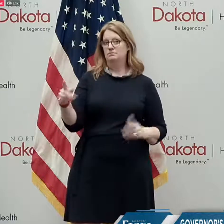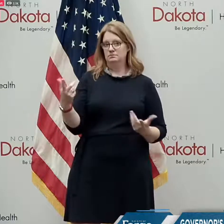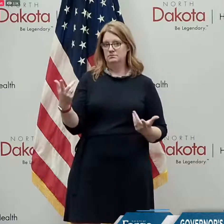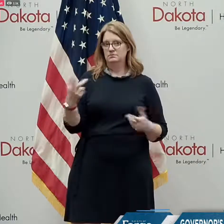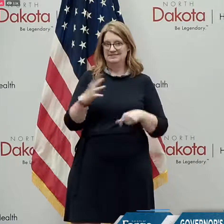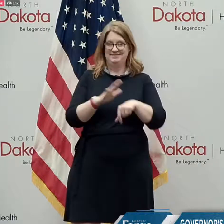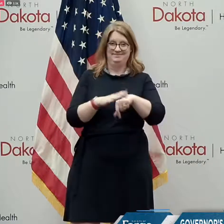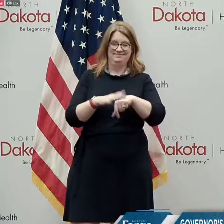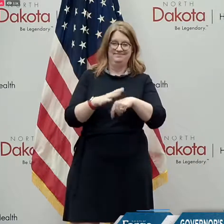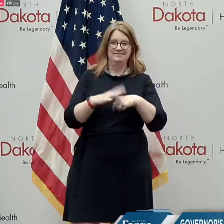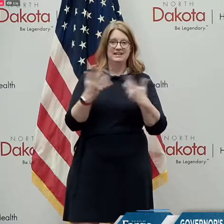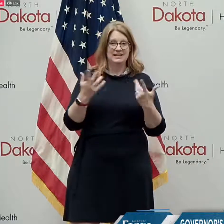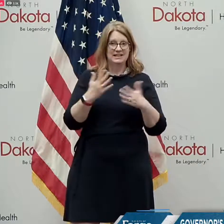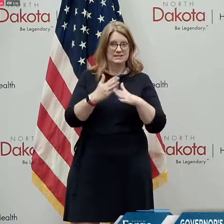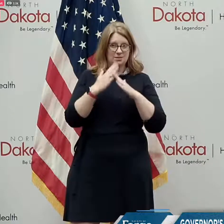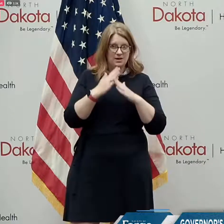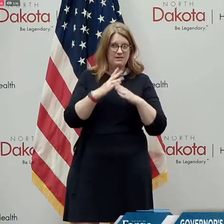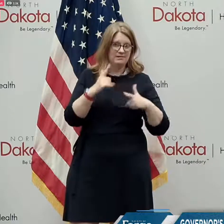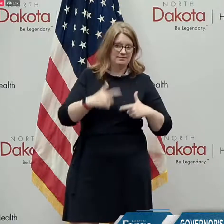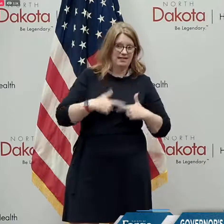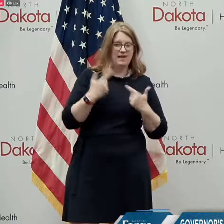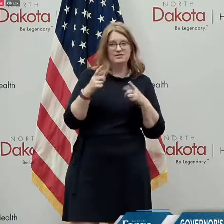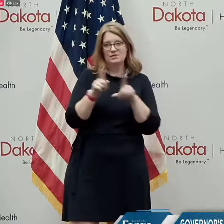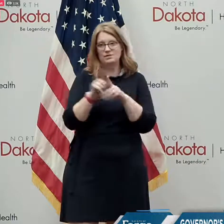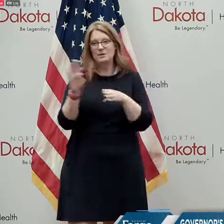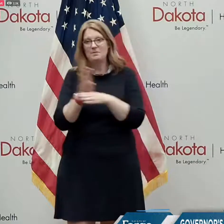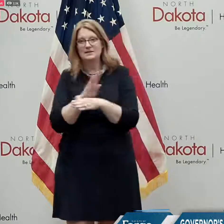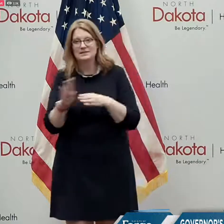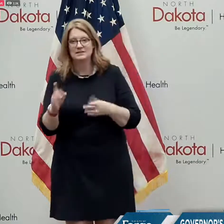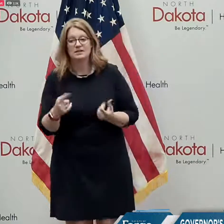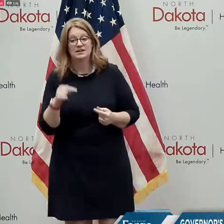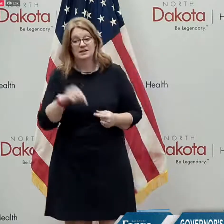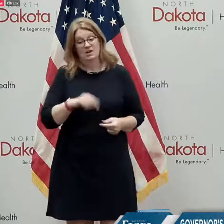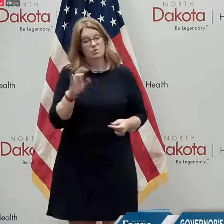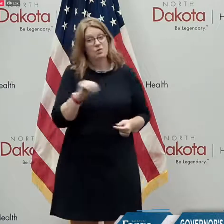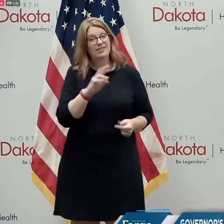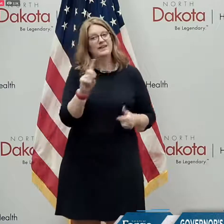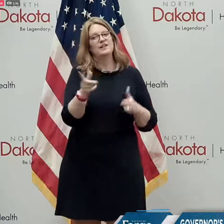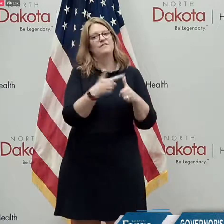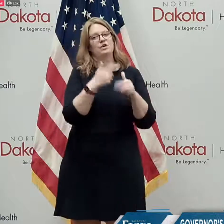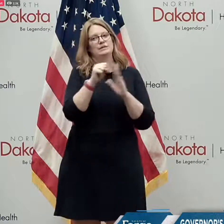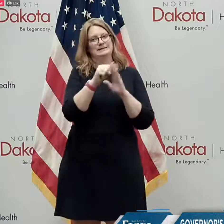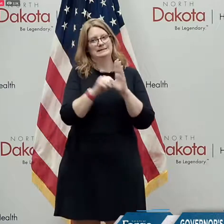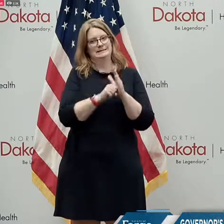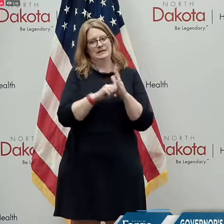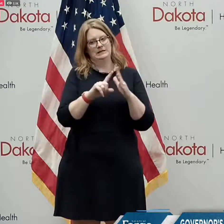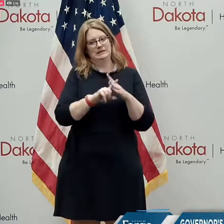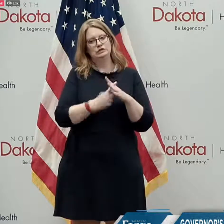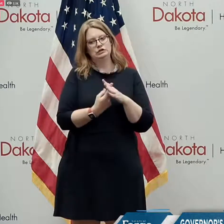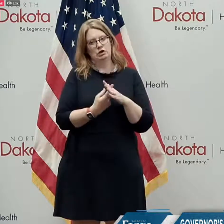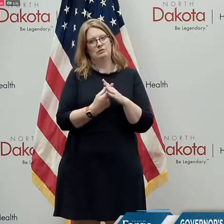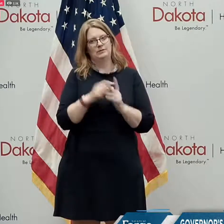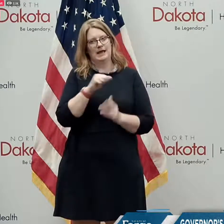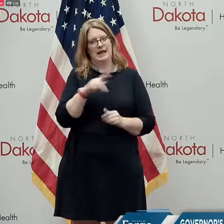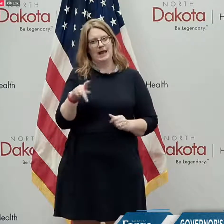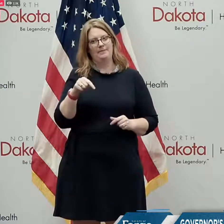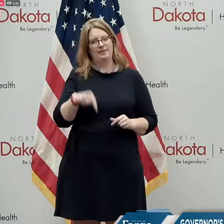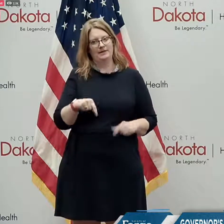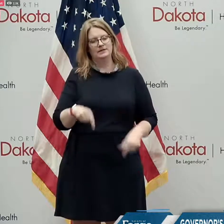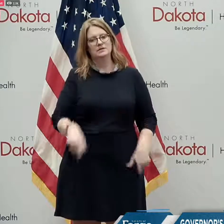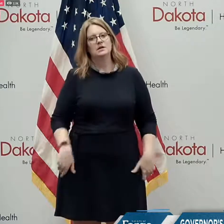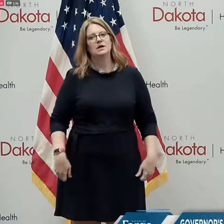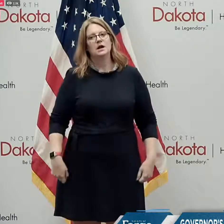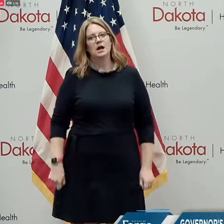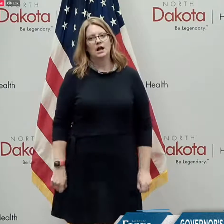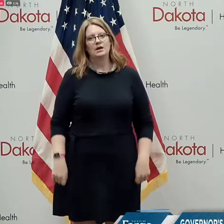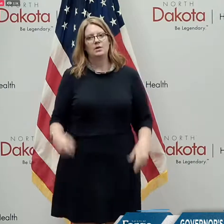protect lives and livelihoods. And North Dakota is the first state in the nation to launch this app in the fight of COVID-19, and